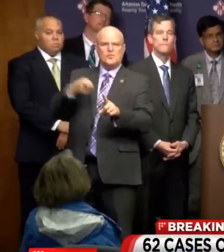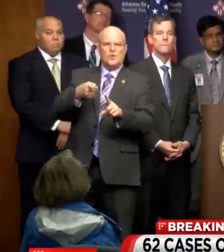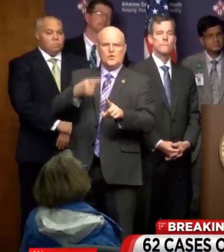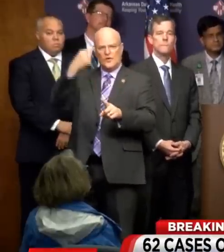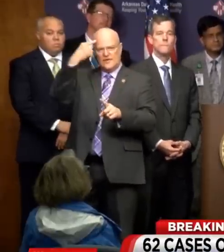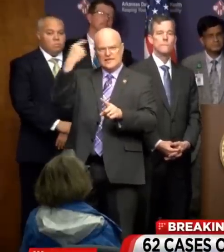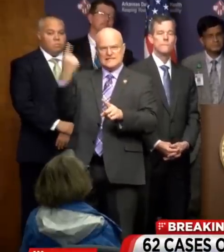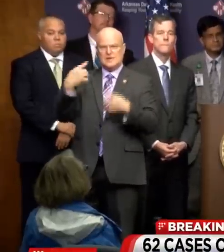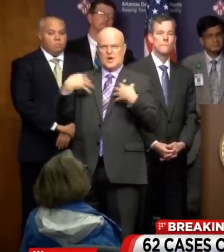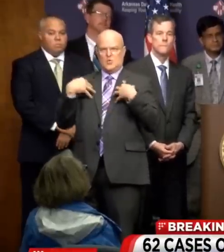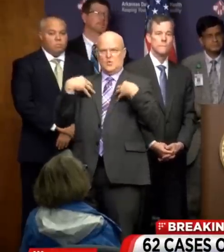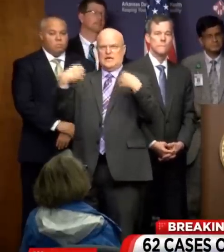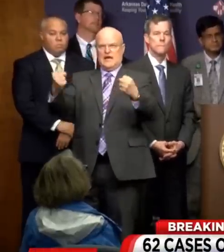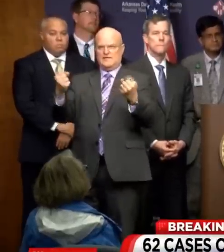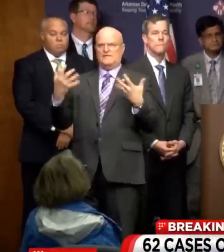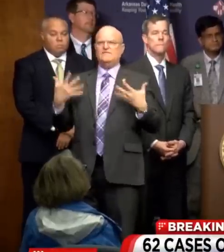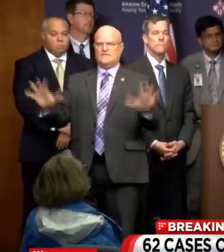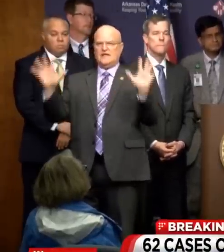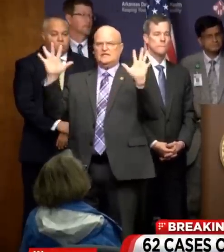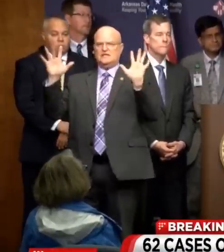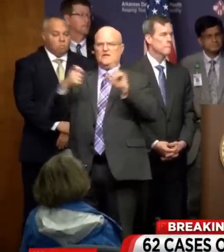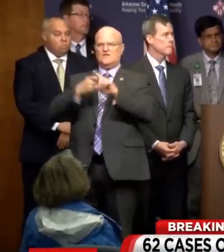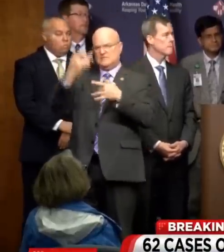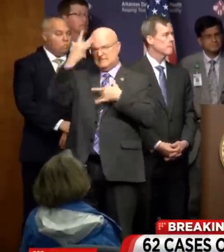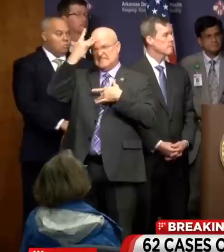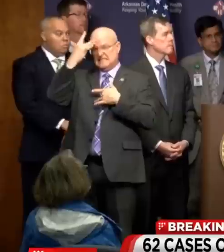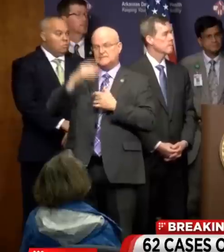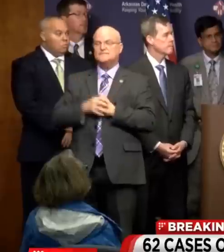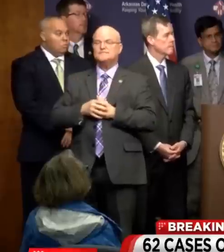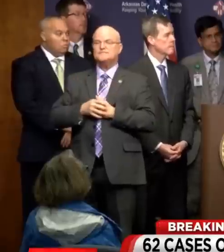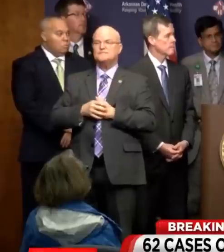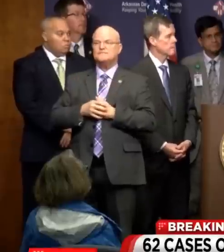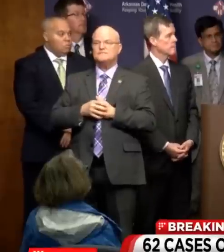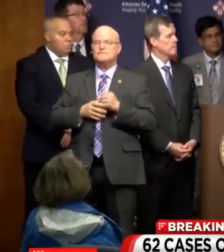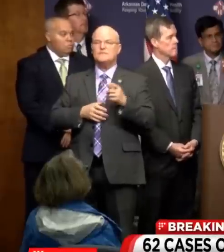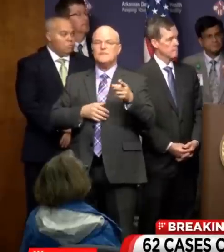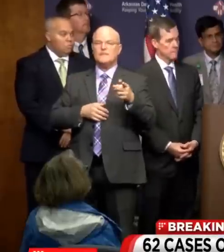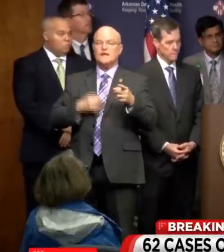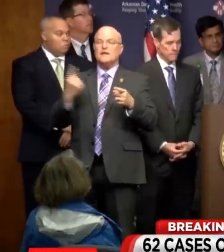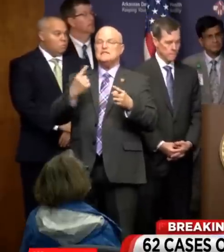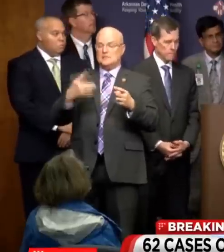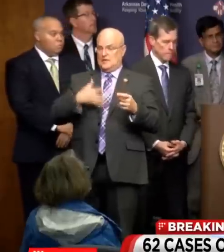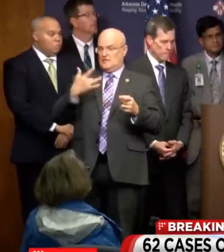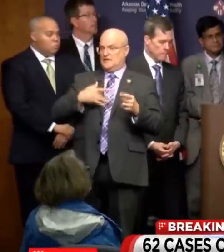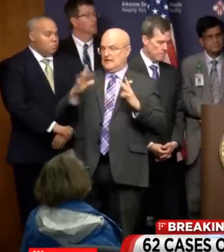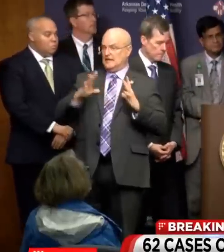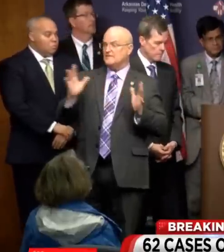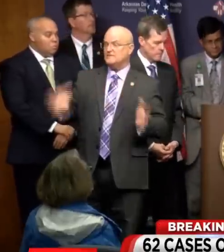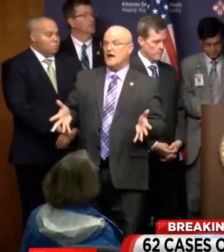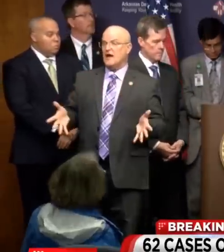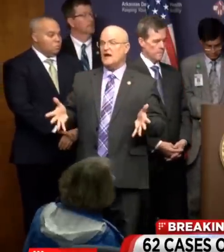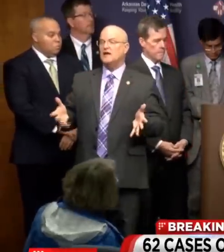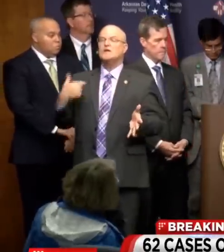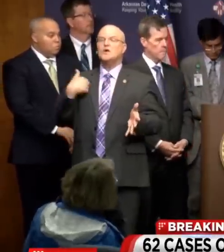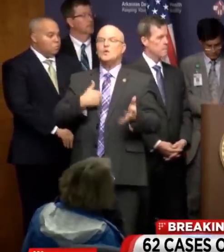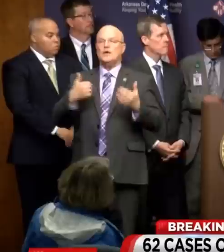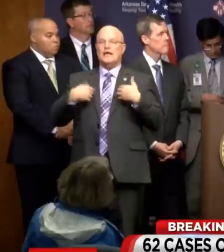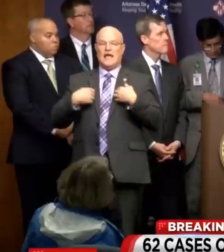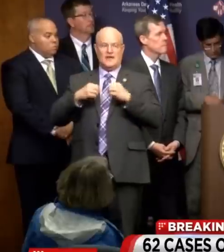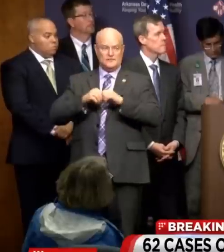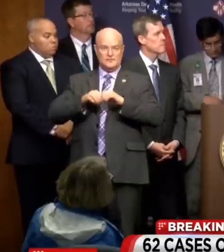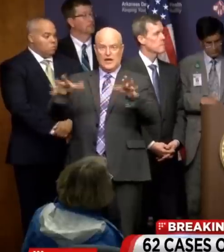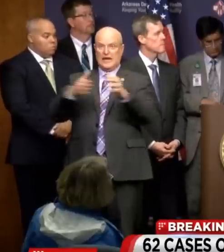deem somebody recovered from one of these cases? Well, there's a symptom recovery when someone's feeling fine. We have put